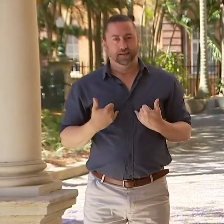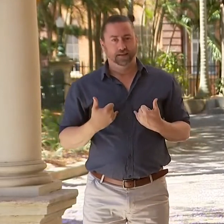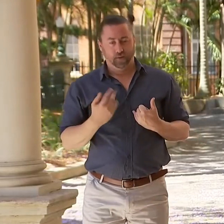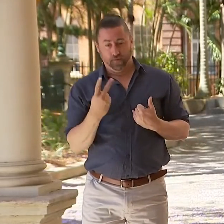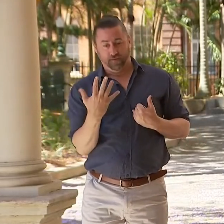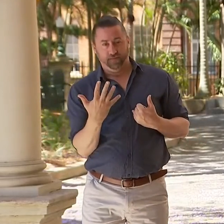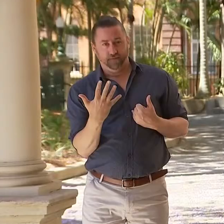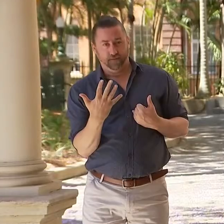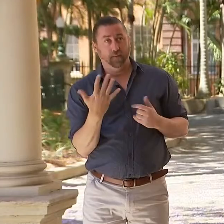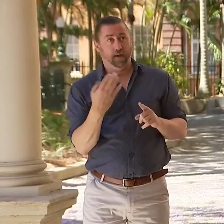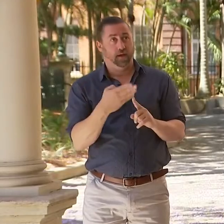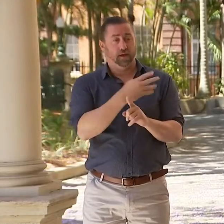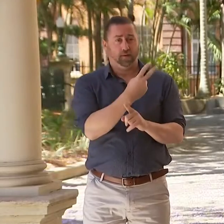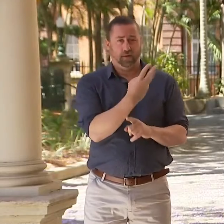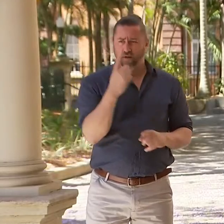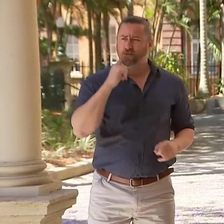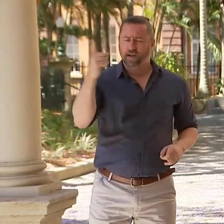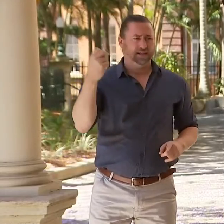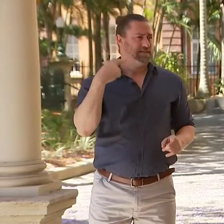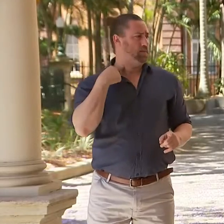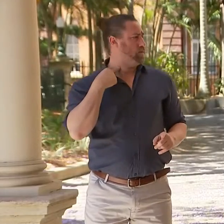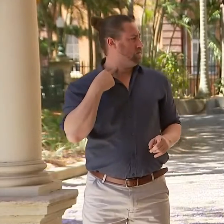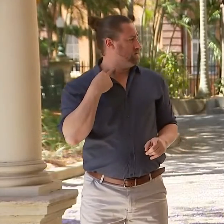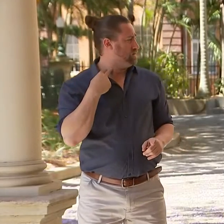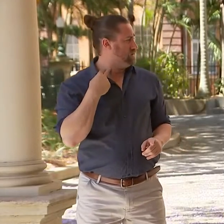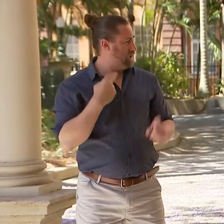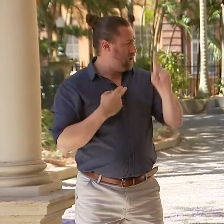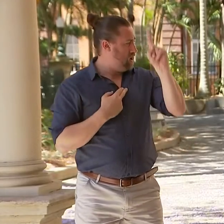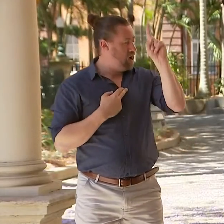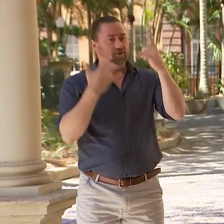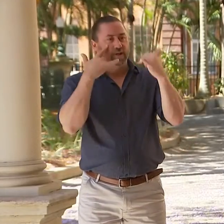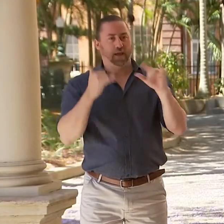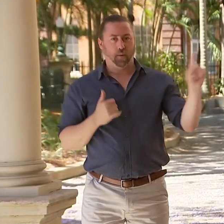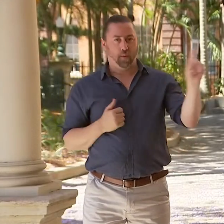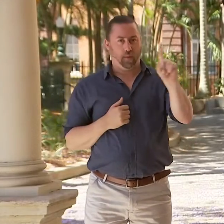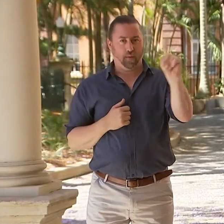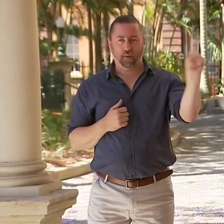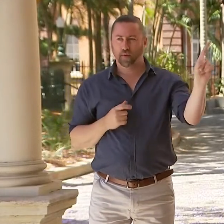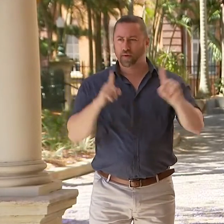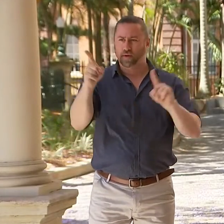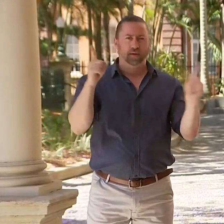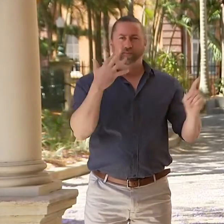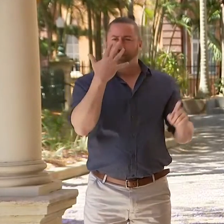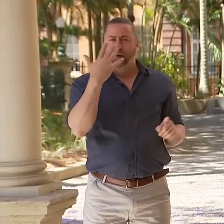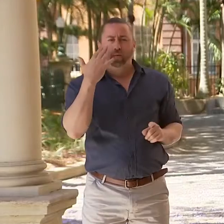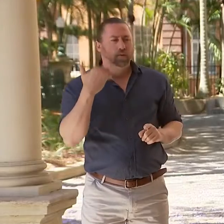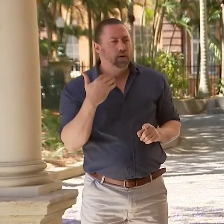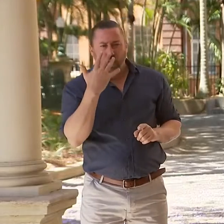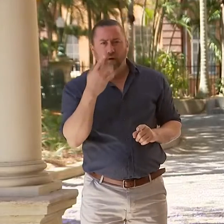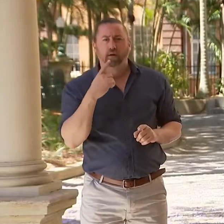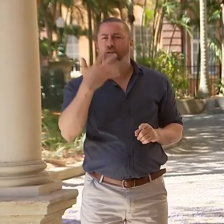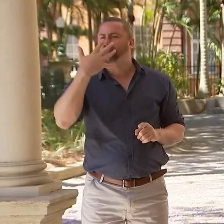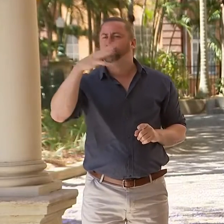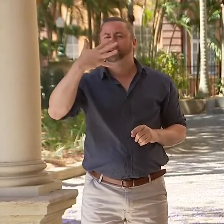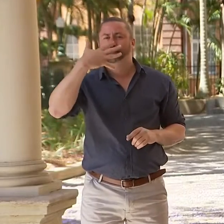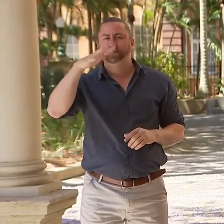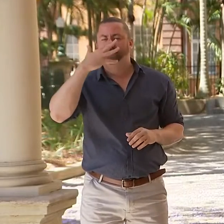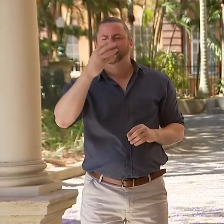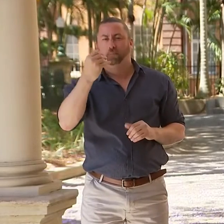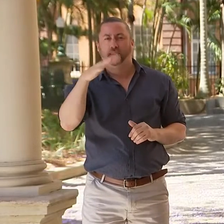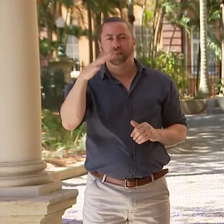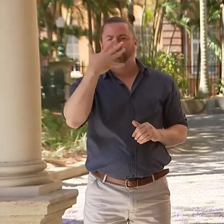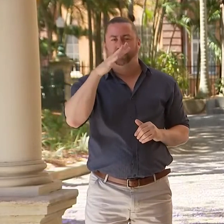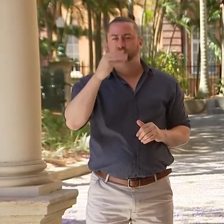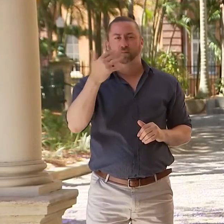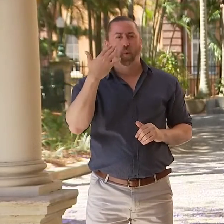That's right. Let me just check. How old She's in her 50s.